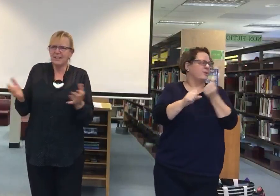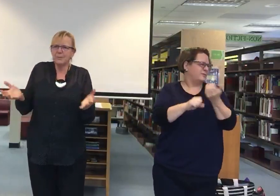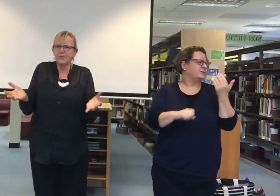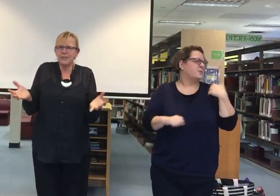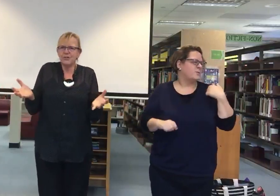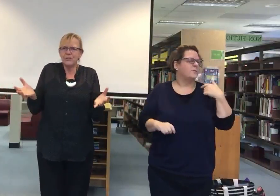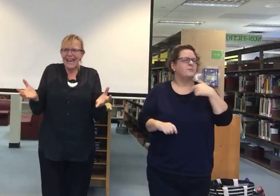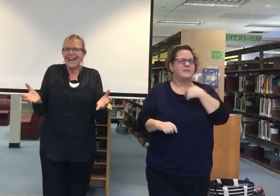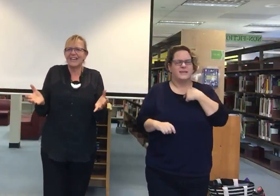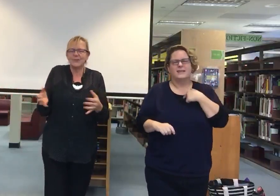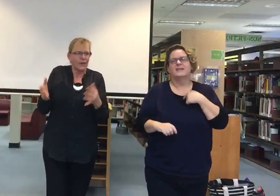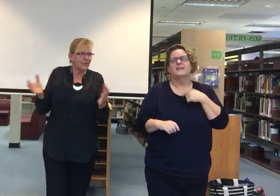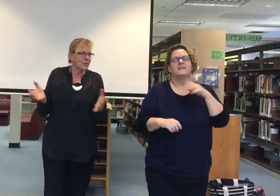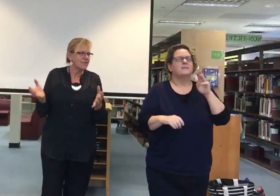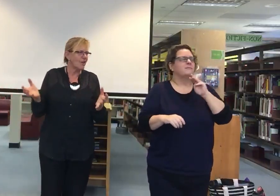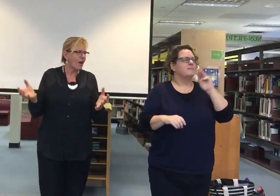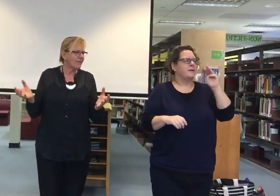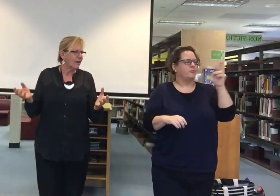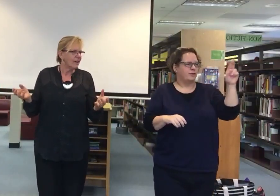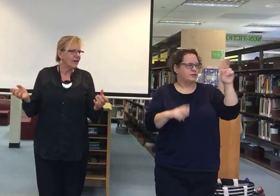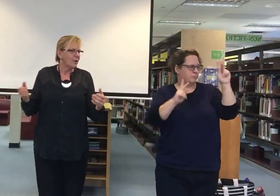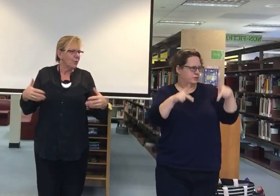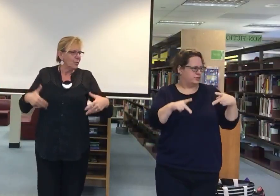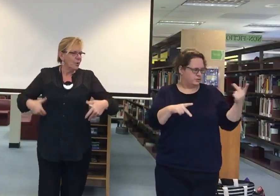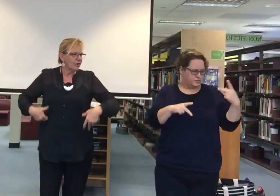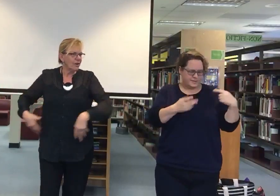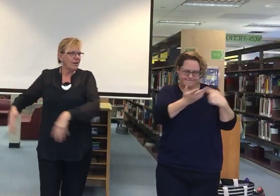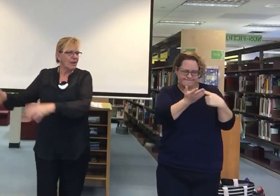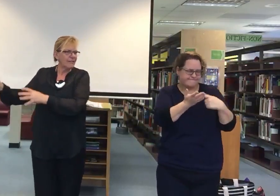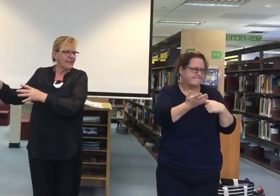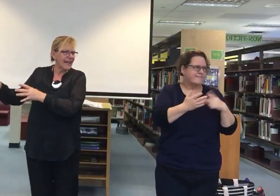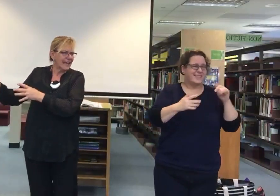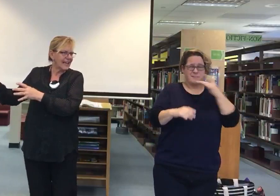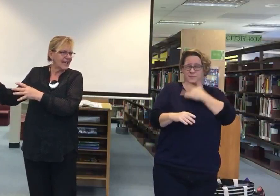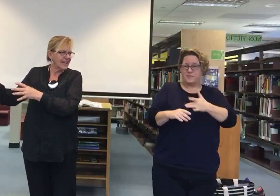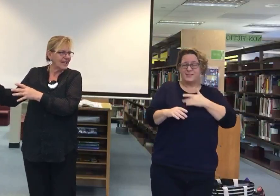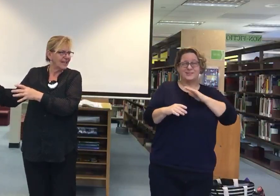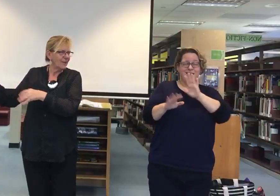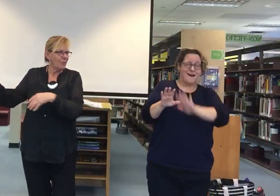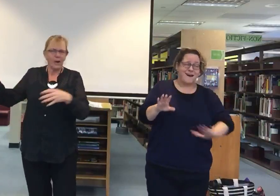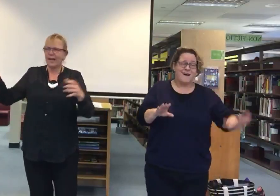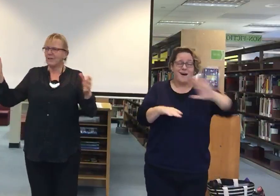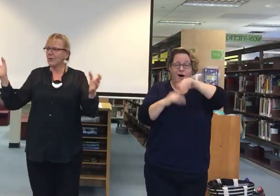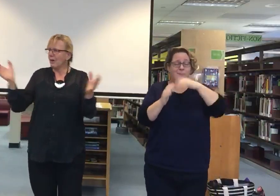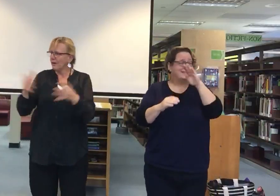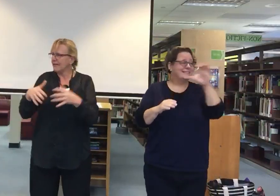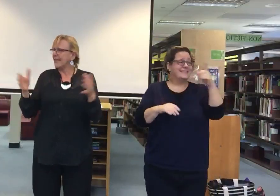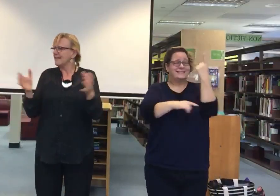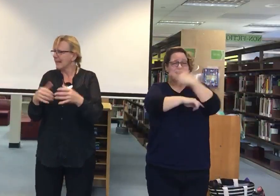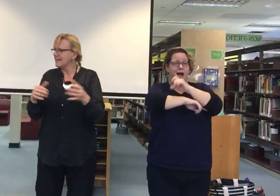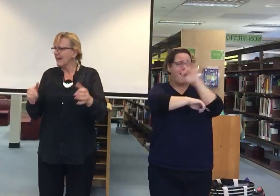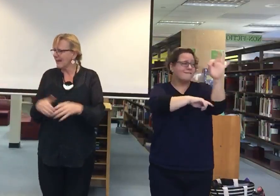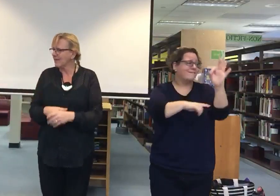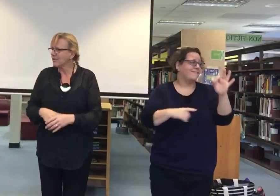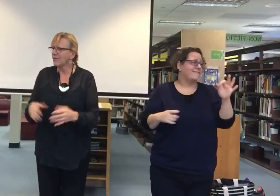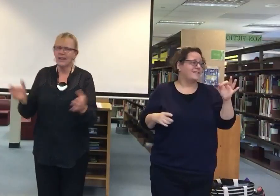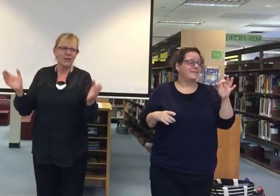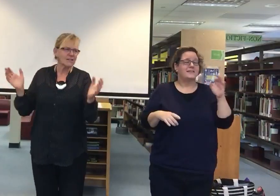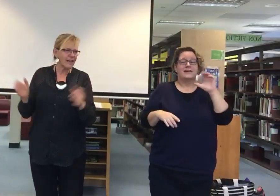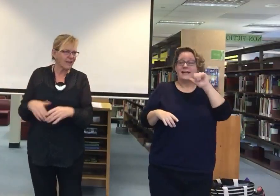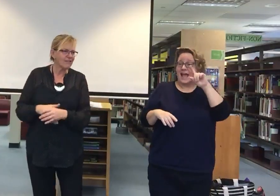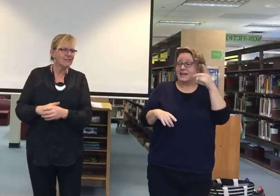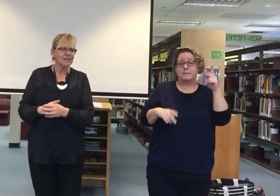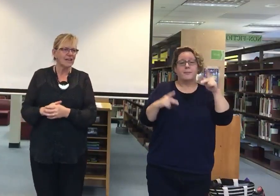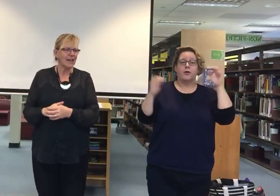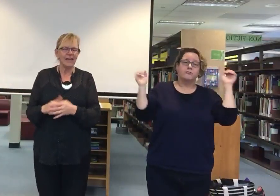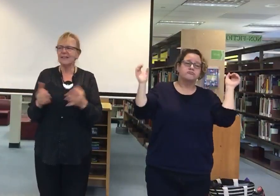We said, it's a provincial day, so everyone's off. We're all off at CADA. Why don't our EAs get together? So they